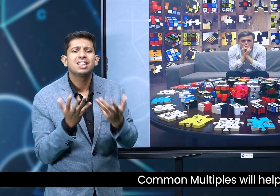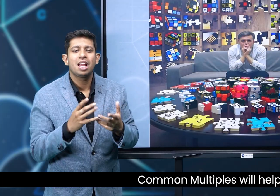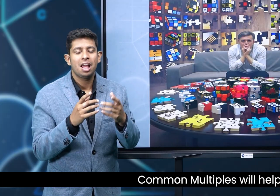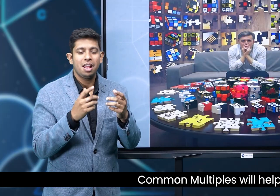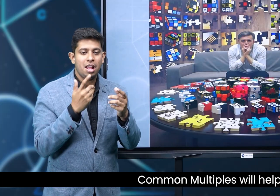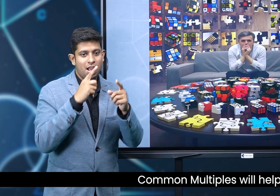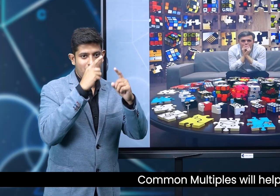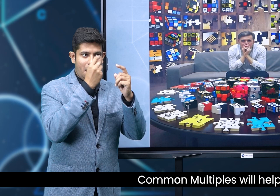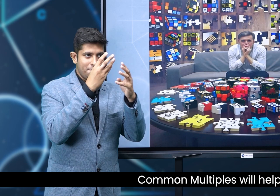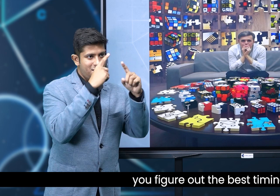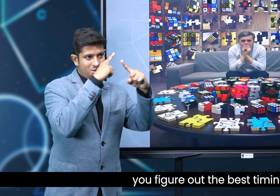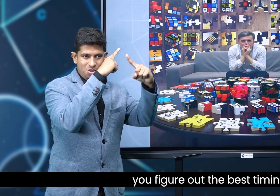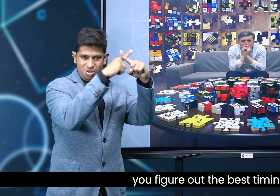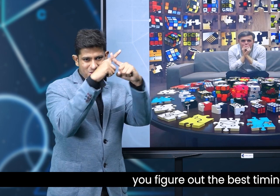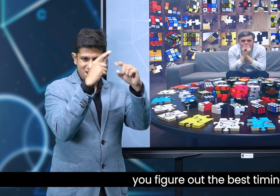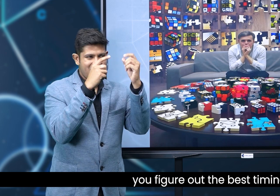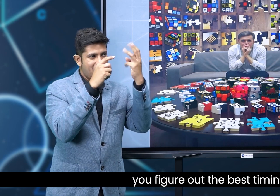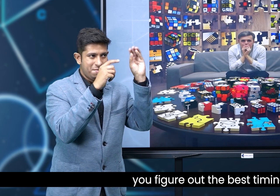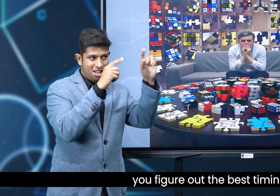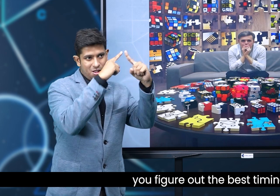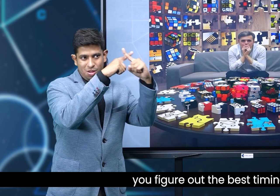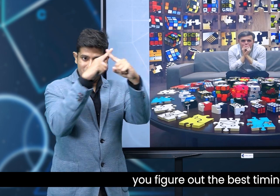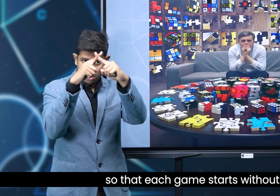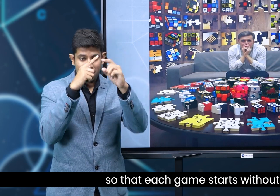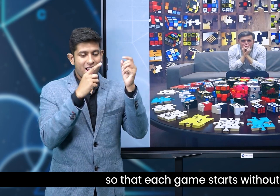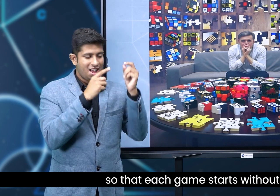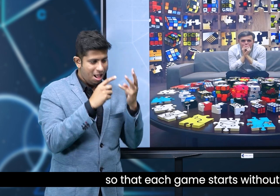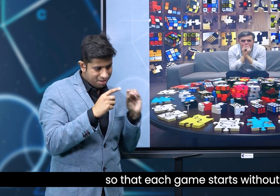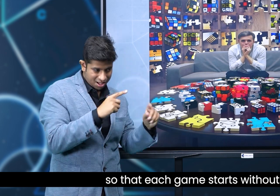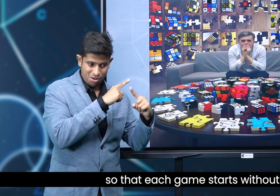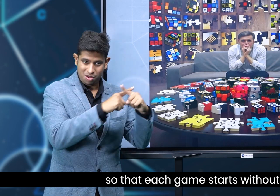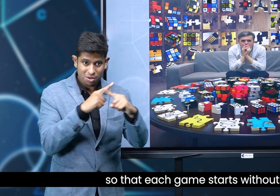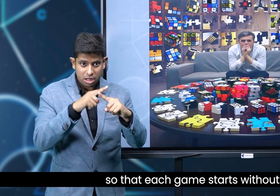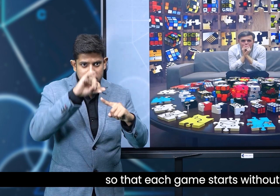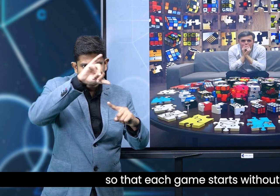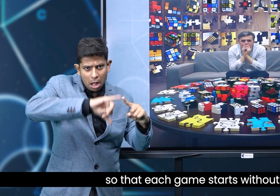common multiples will help you figure out the best timing so that each game starts without delay.